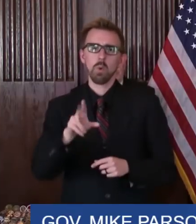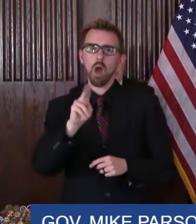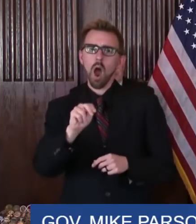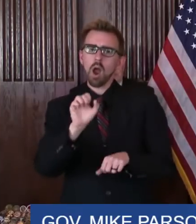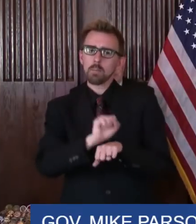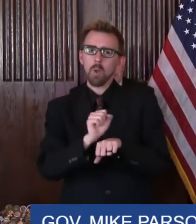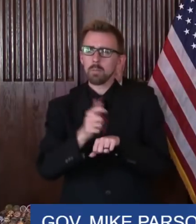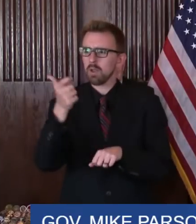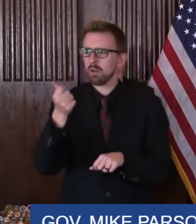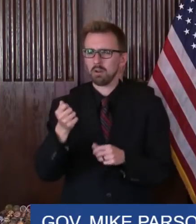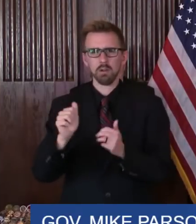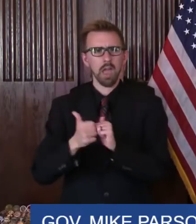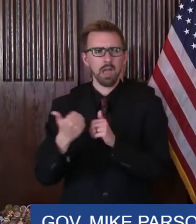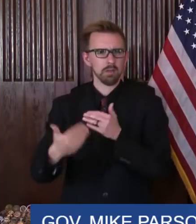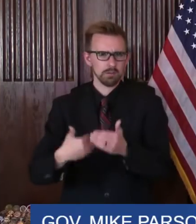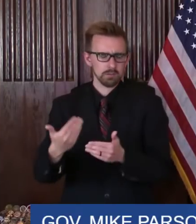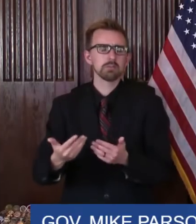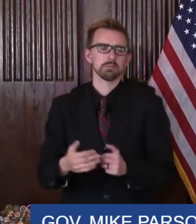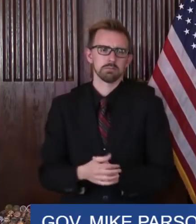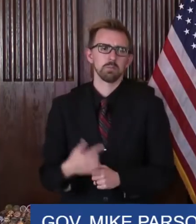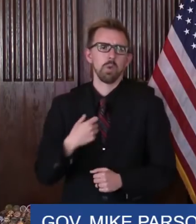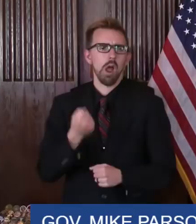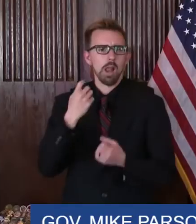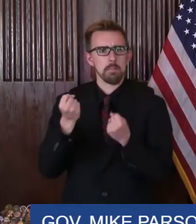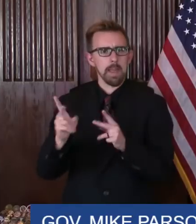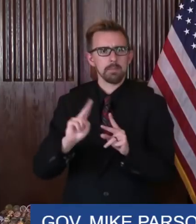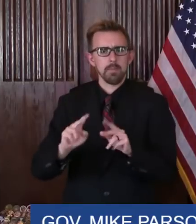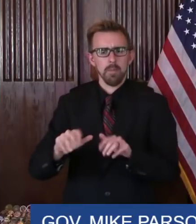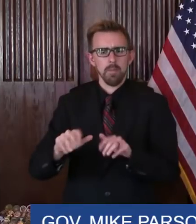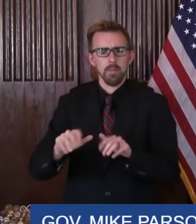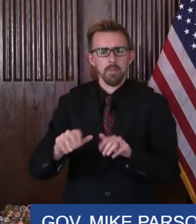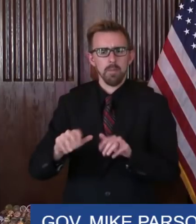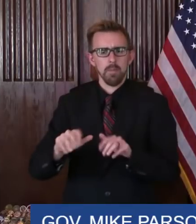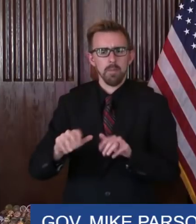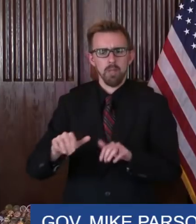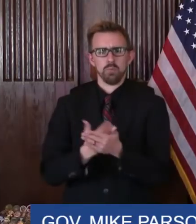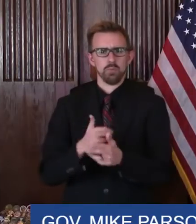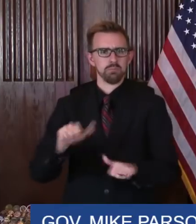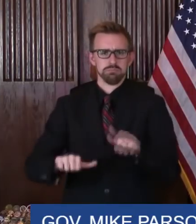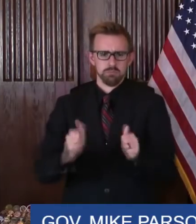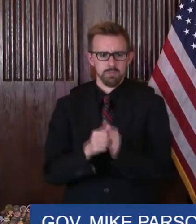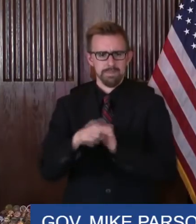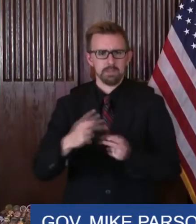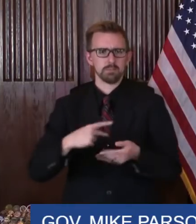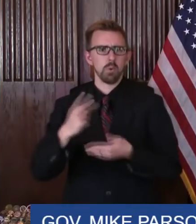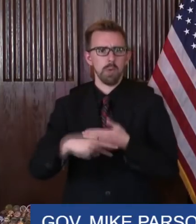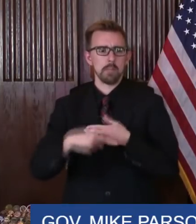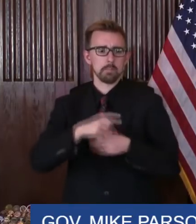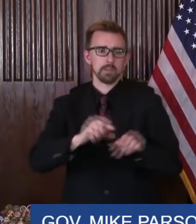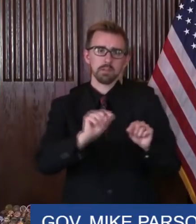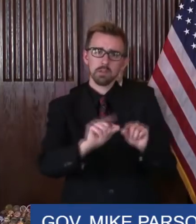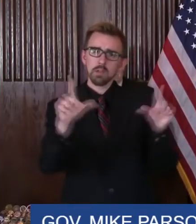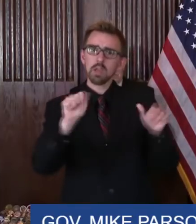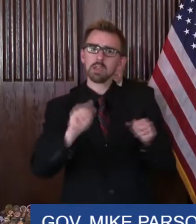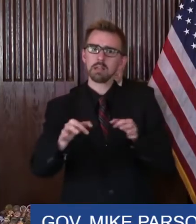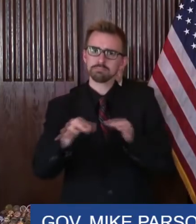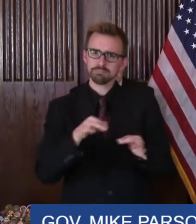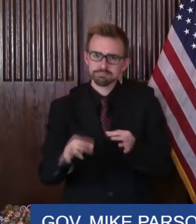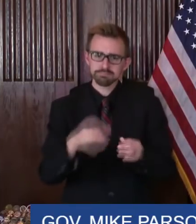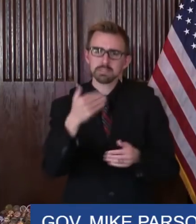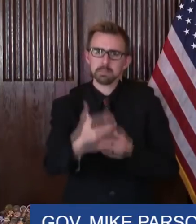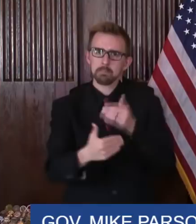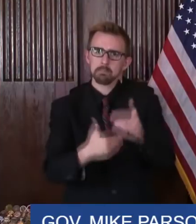unemployment. We understand that there are a lot of people new to the unemployment program, and these videos can help explain the